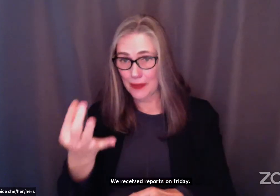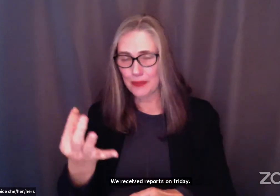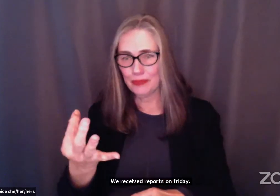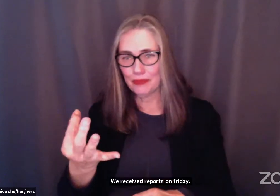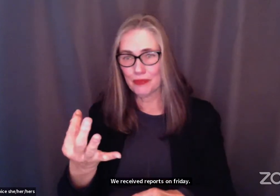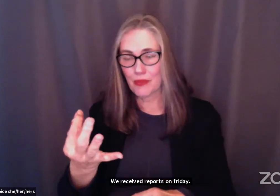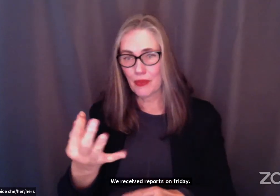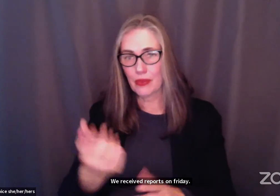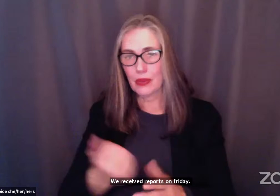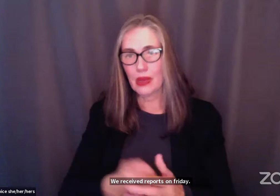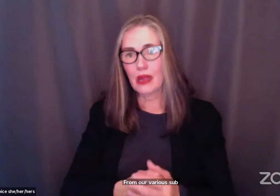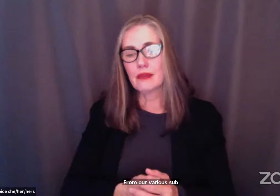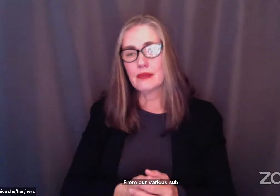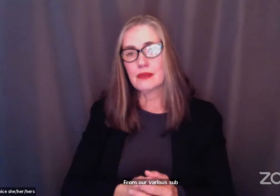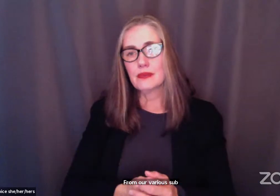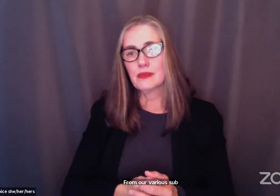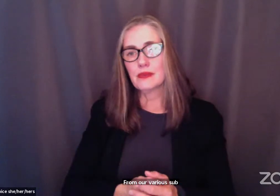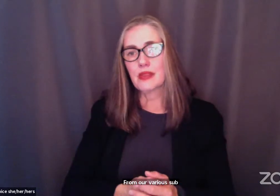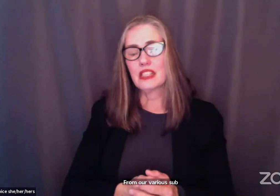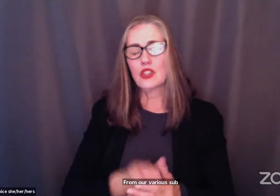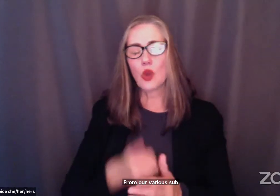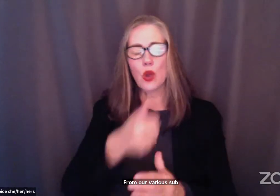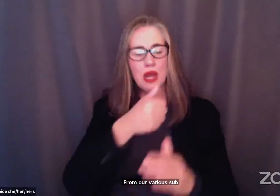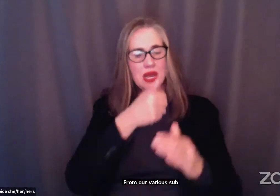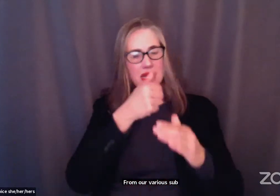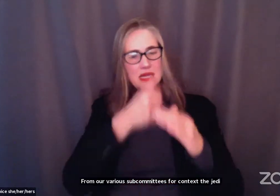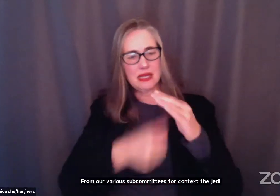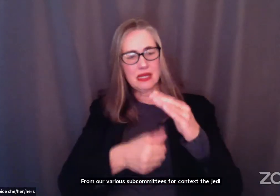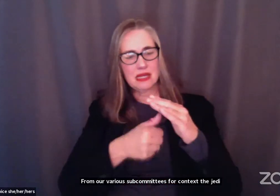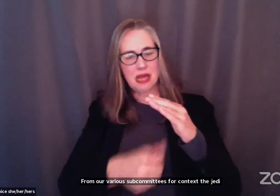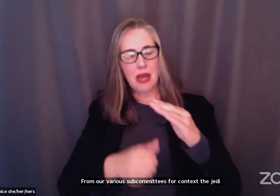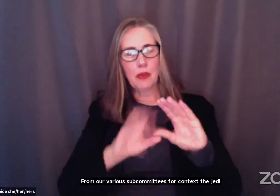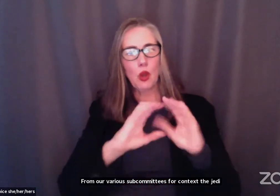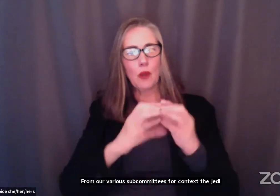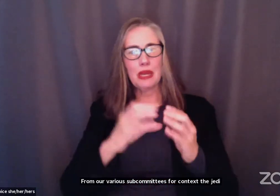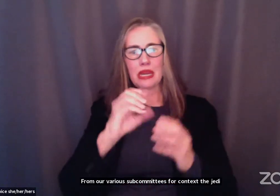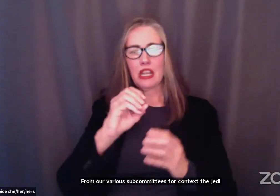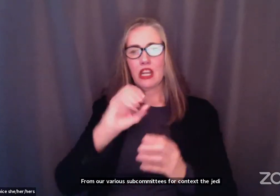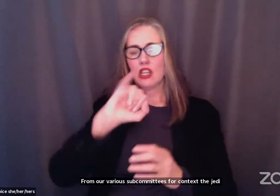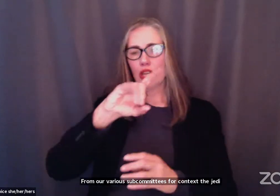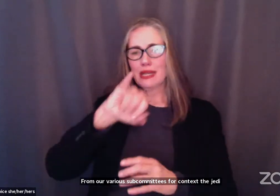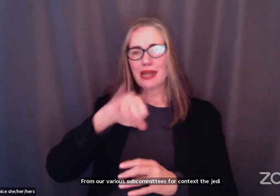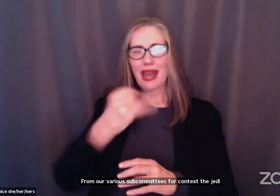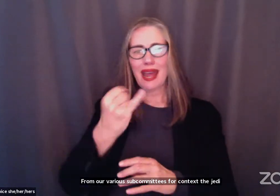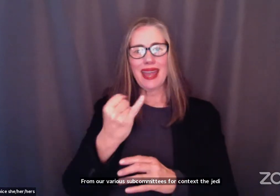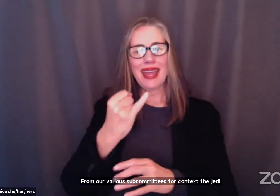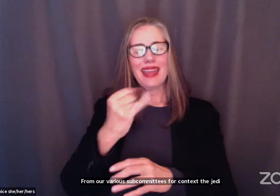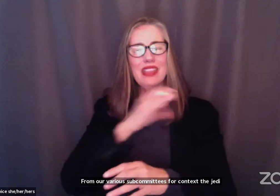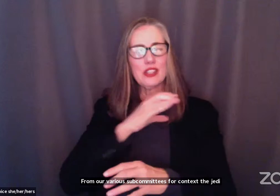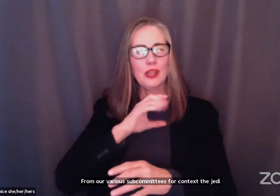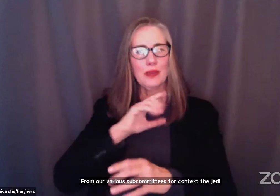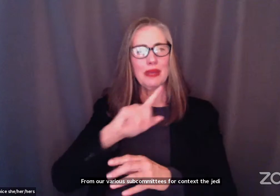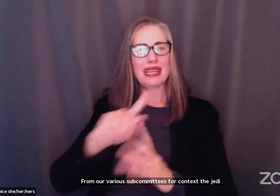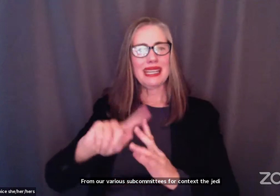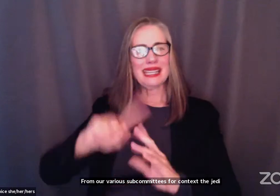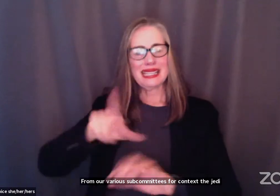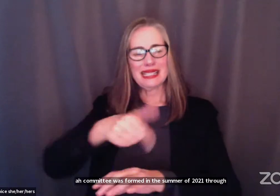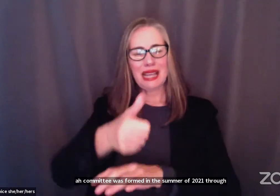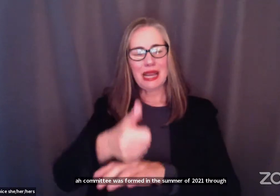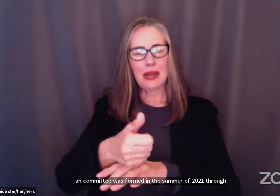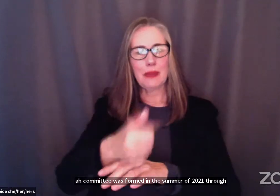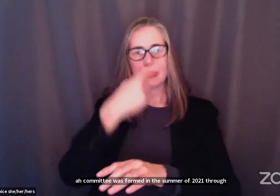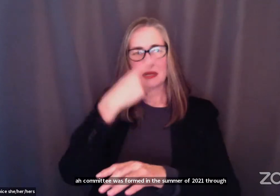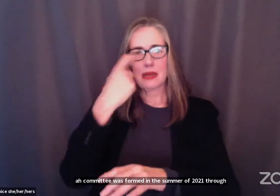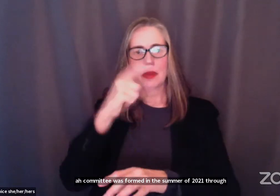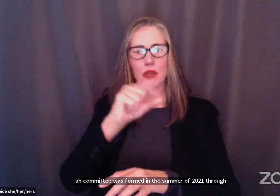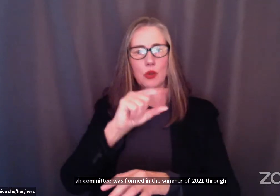various subcommittees. For context, the JEDI Committee was formed in the summer of 2021 through the merger of the Affirmative